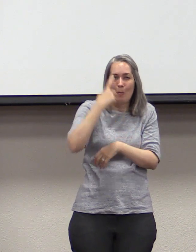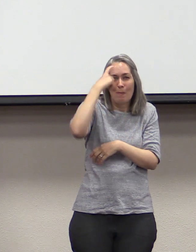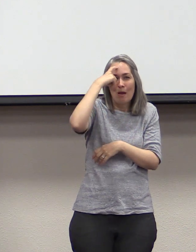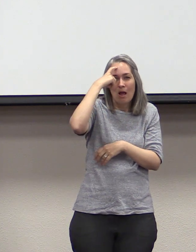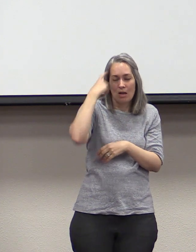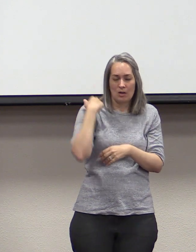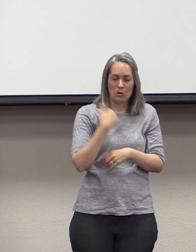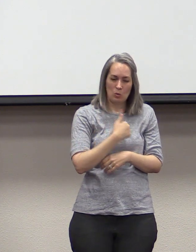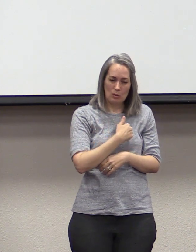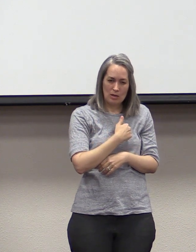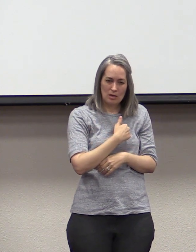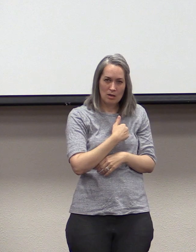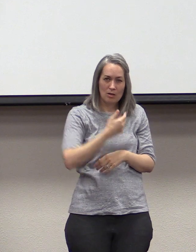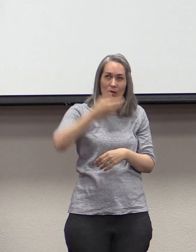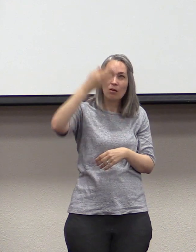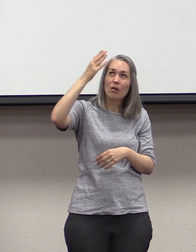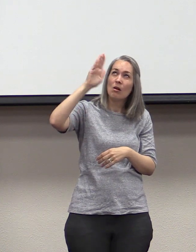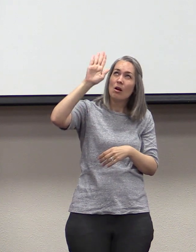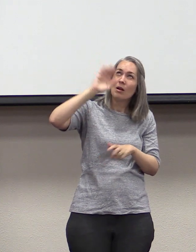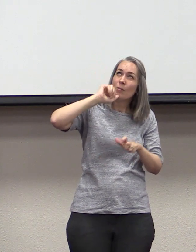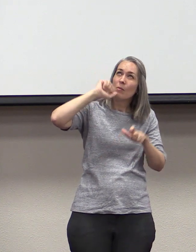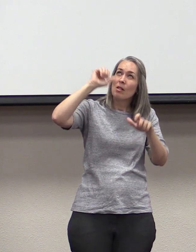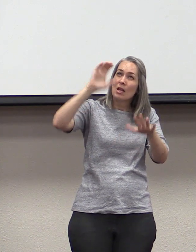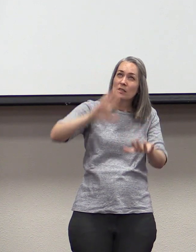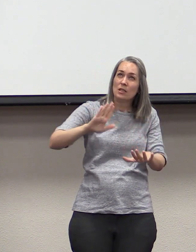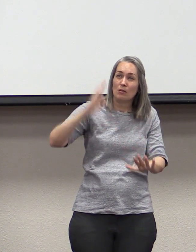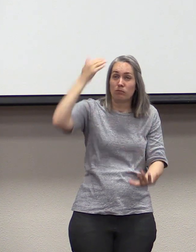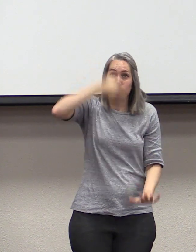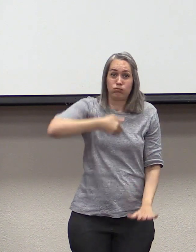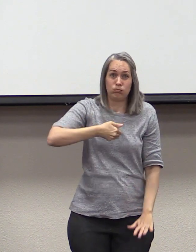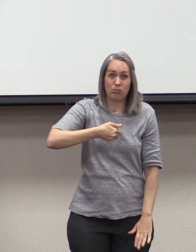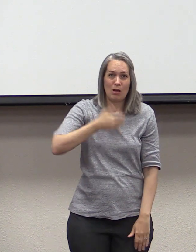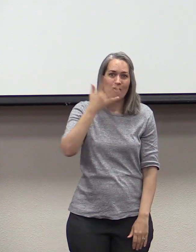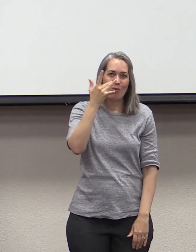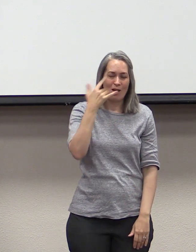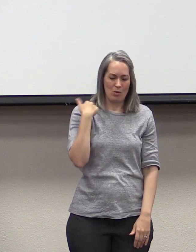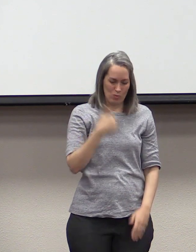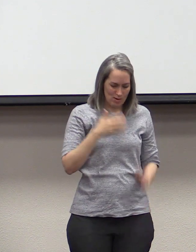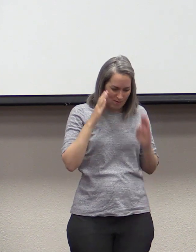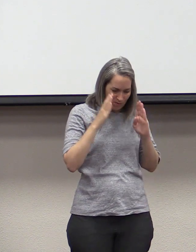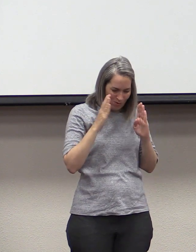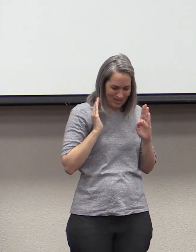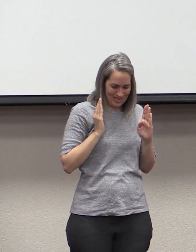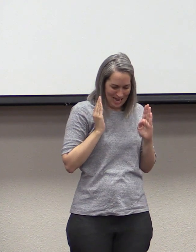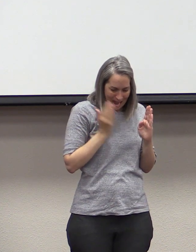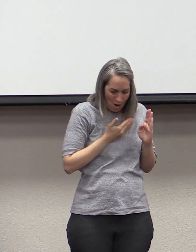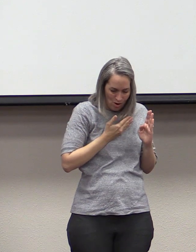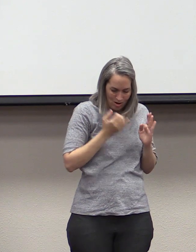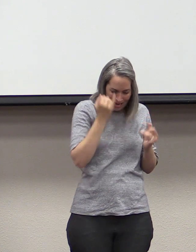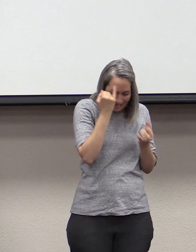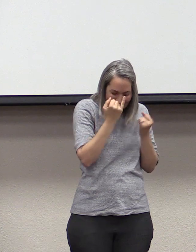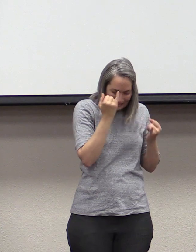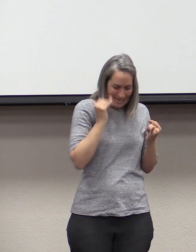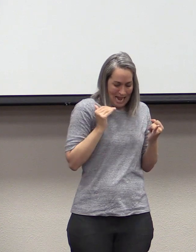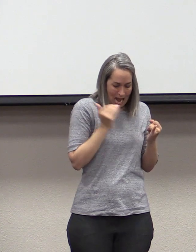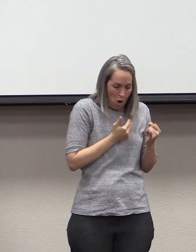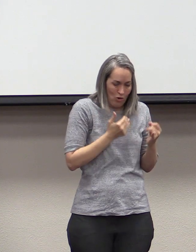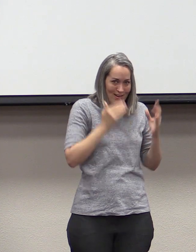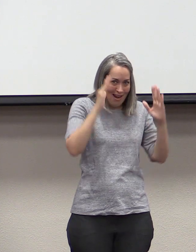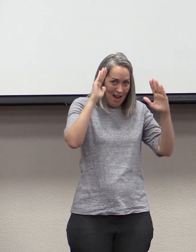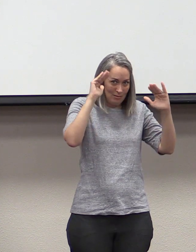How often do we miss out on God's blessing because we're too focused on our own preconceptions and